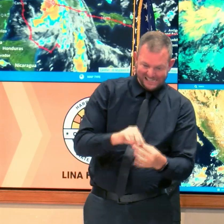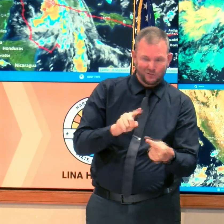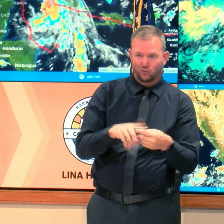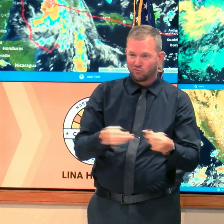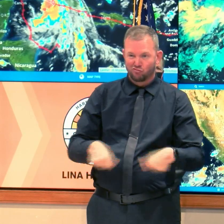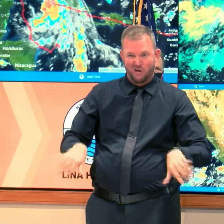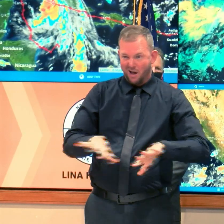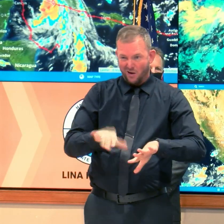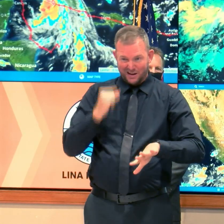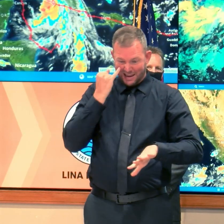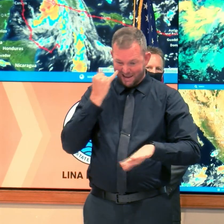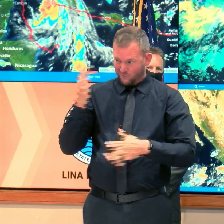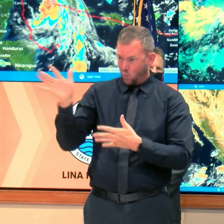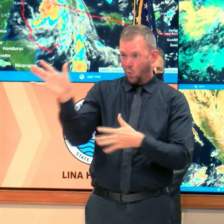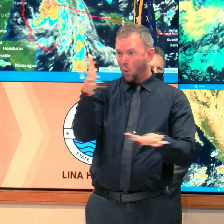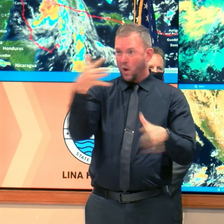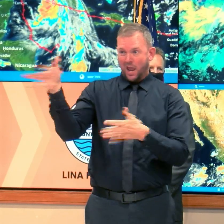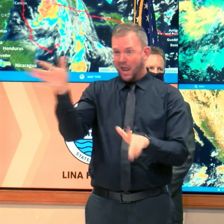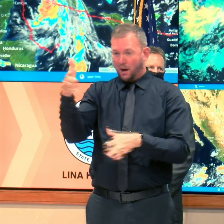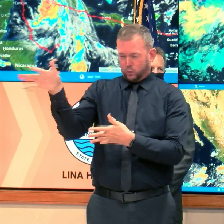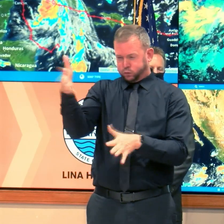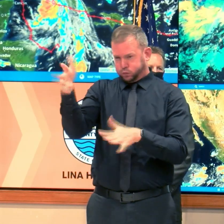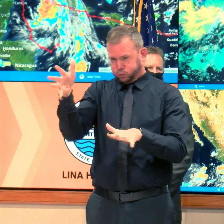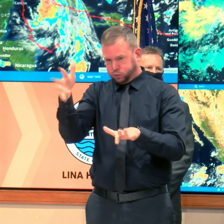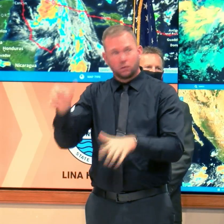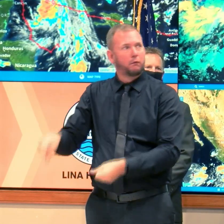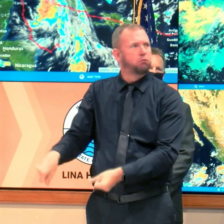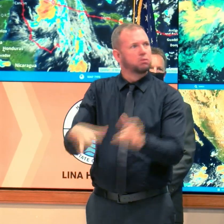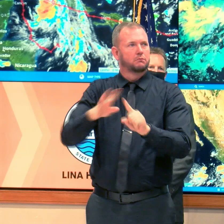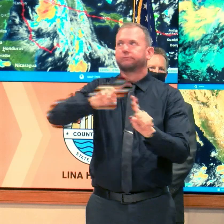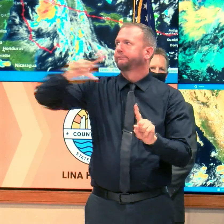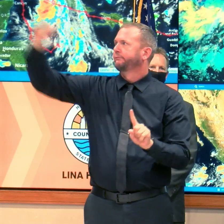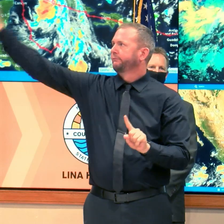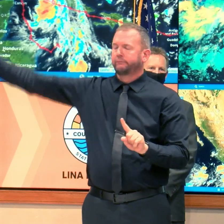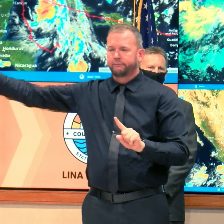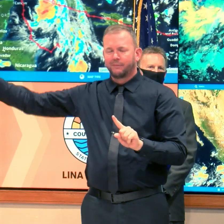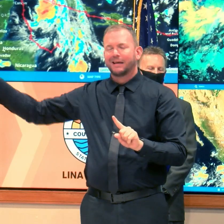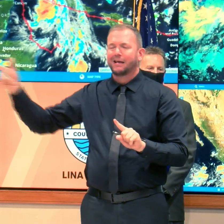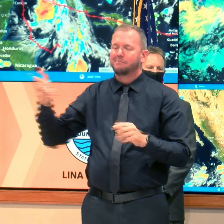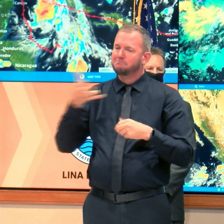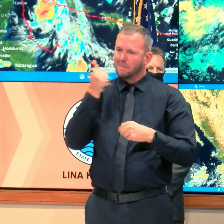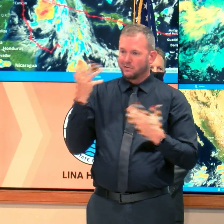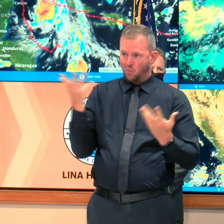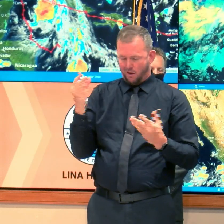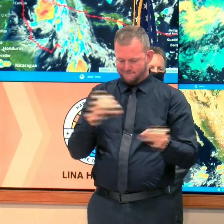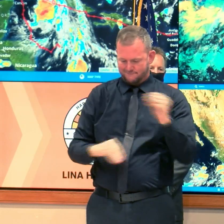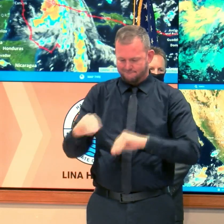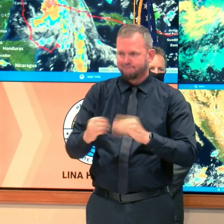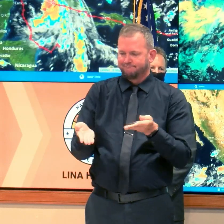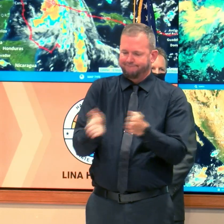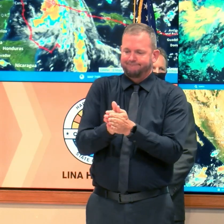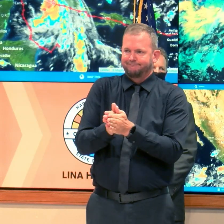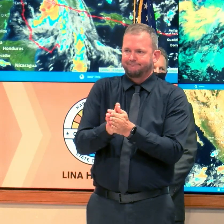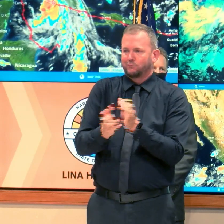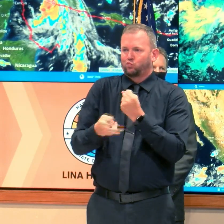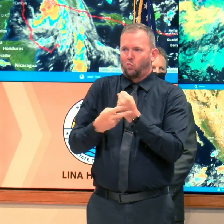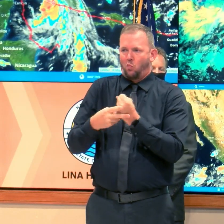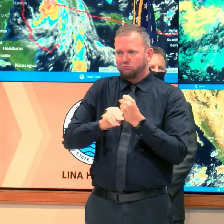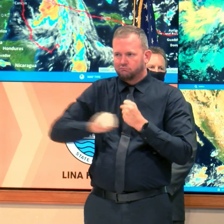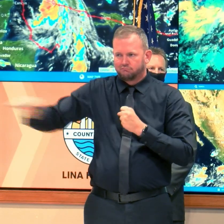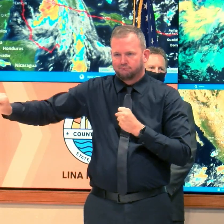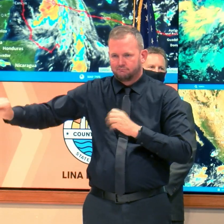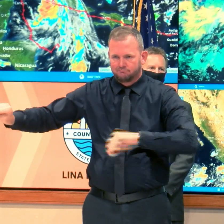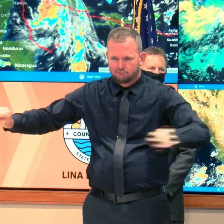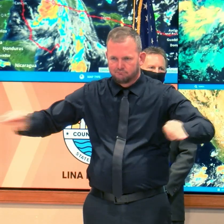send it flying, you want to remove those type of events or tie down those type of events, that type of preparation. So kind of look around your